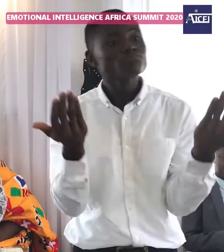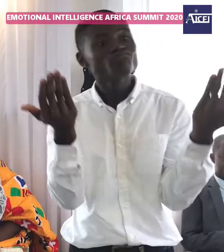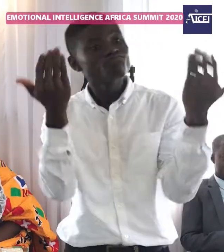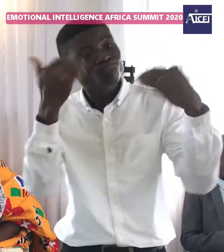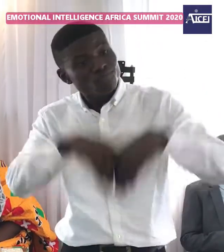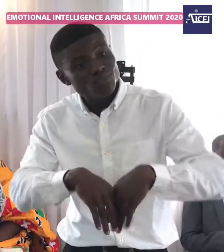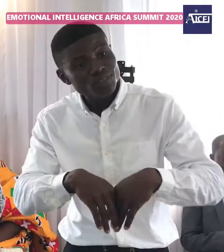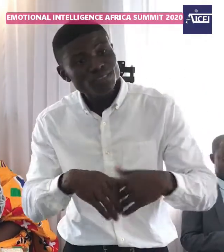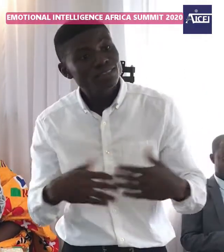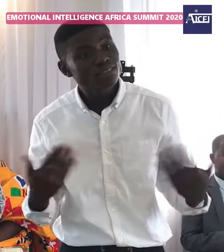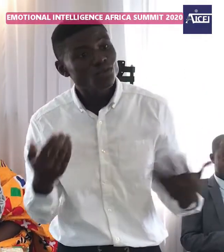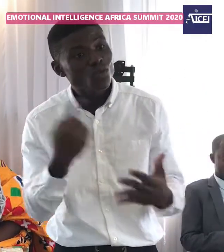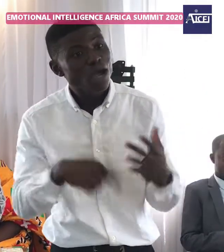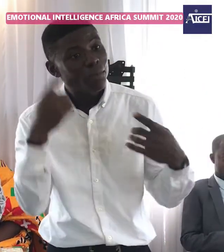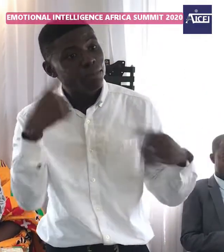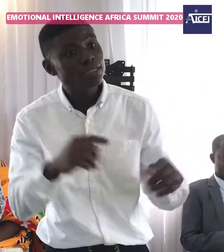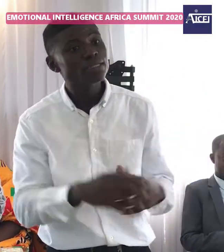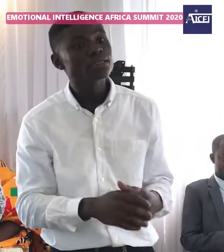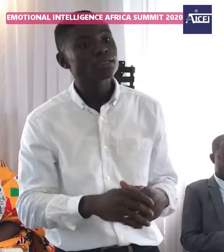automatically break down.